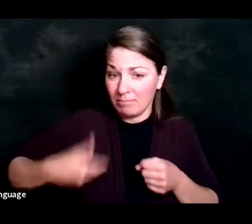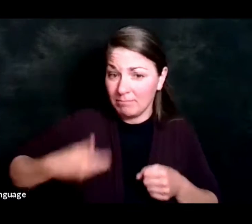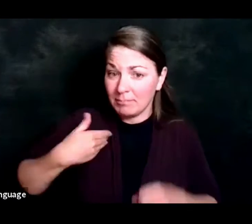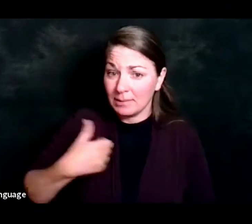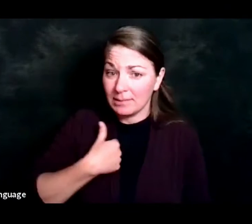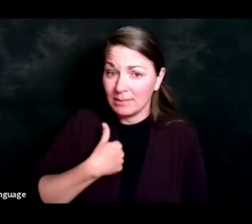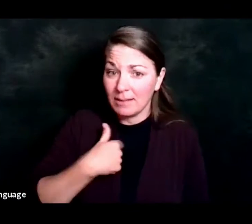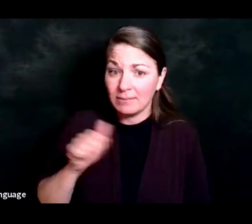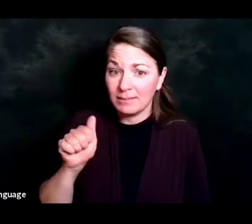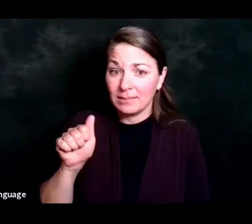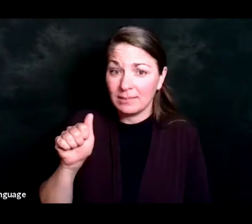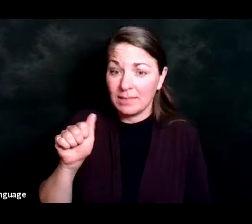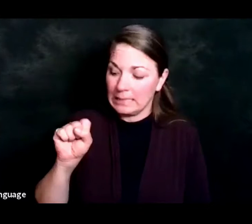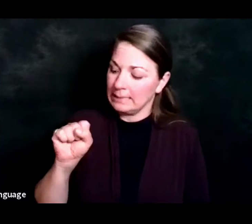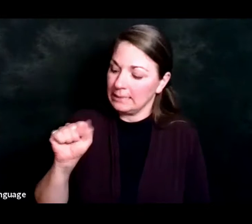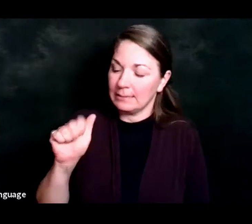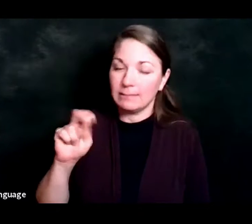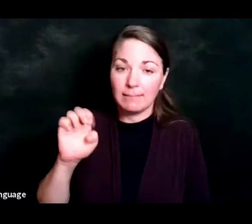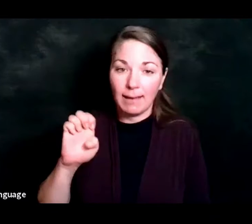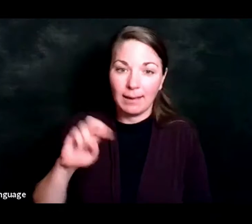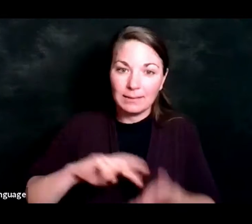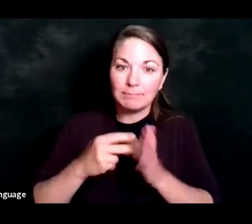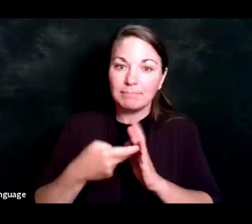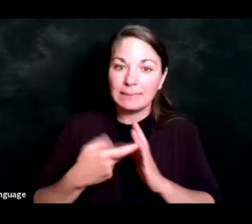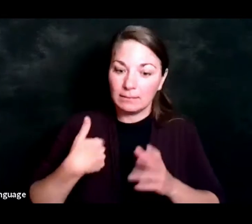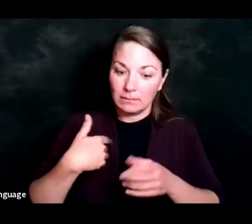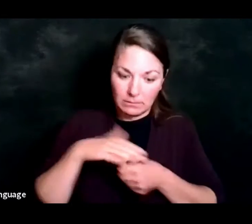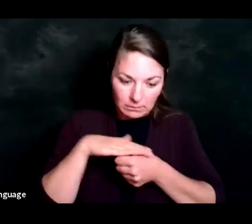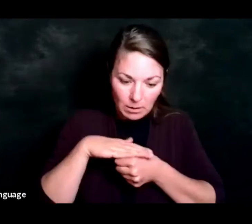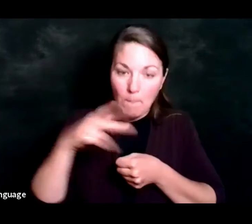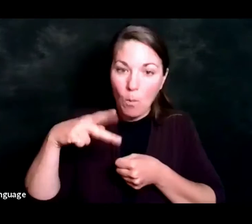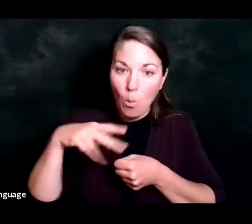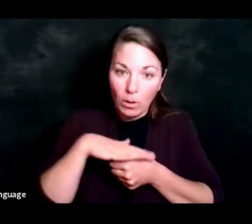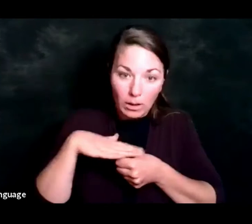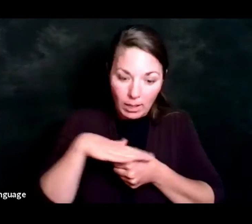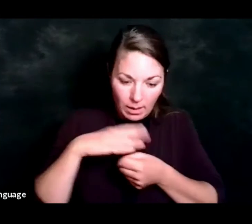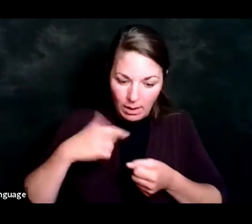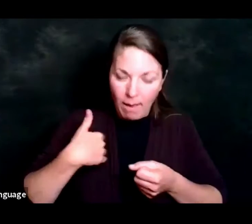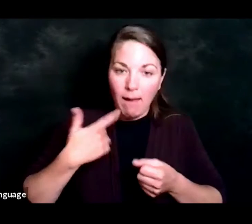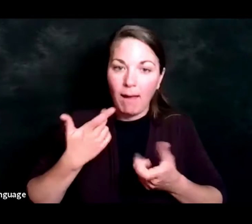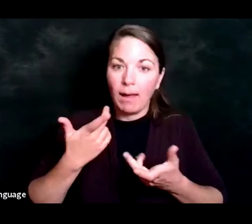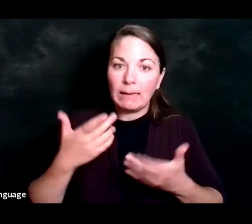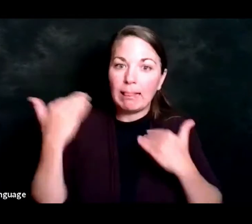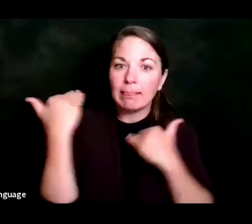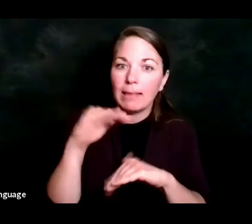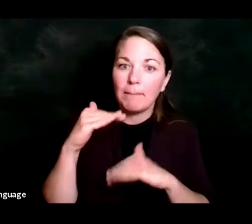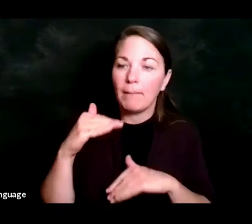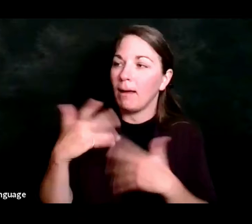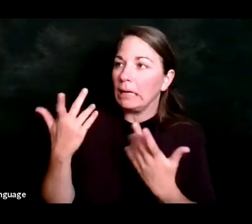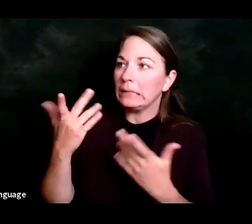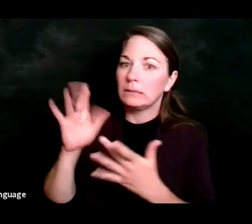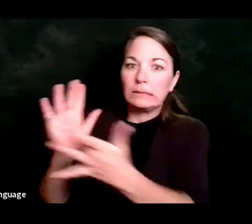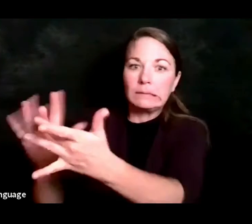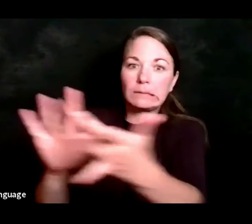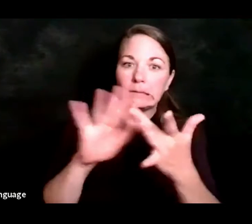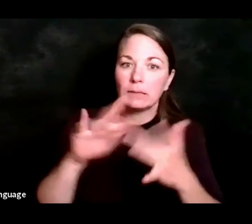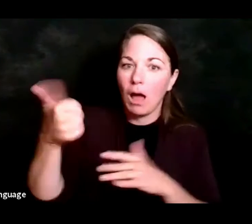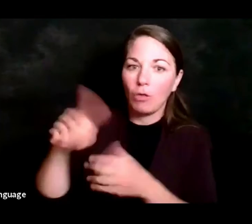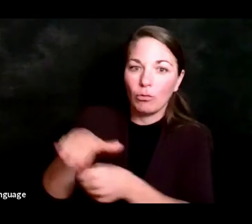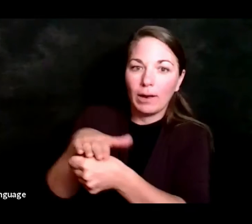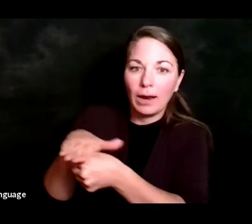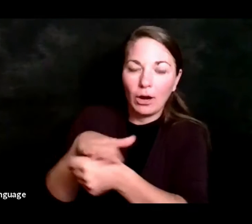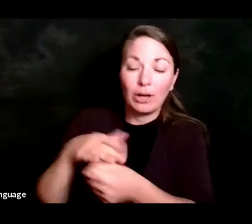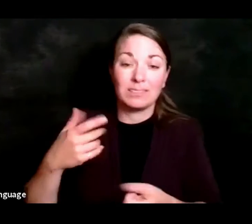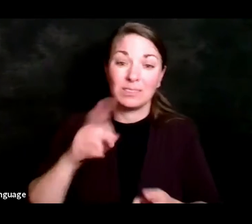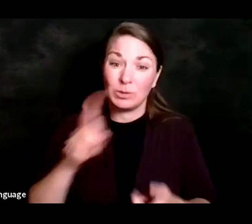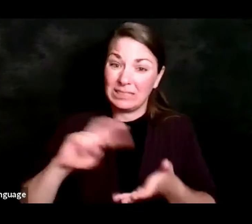with limitations that keep me from responding to requests as effectively as I have wanted to. So I set about building capacity and, even